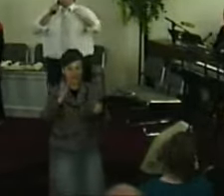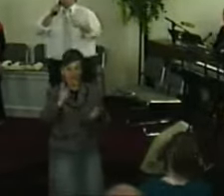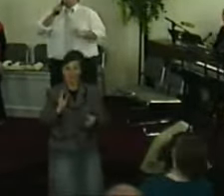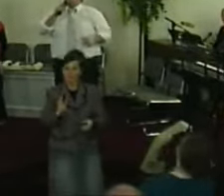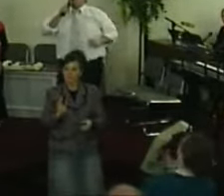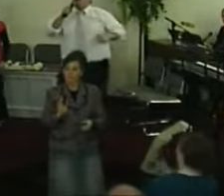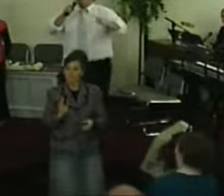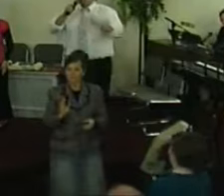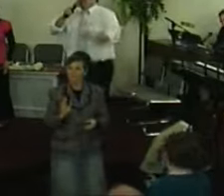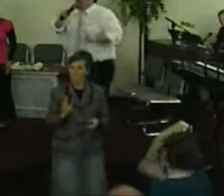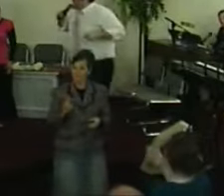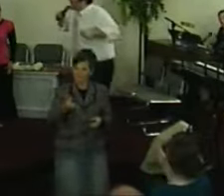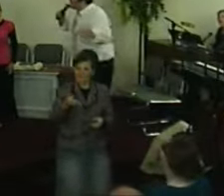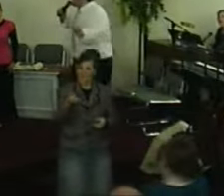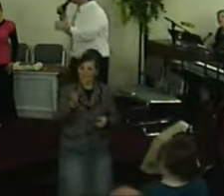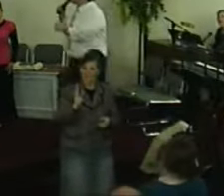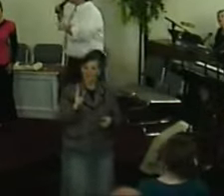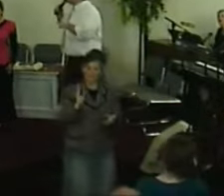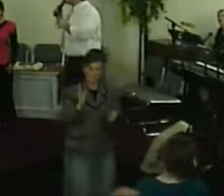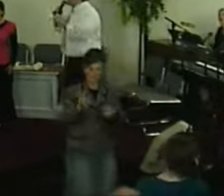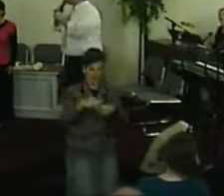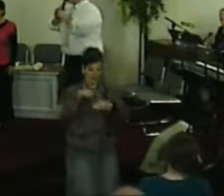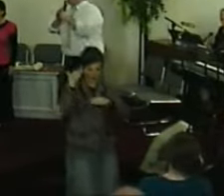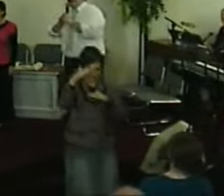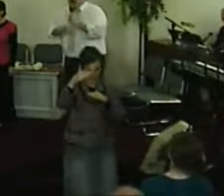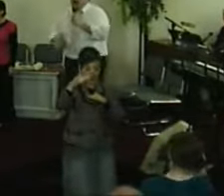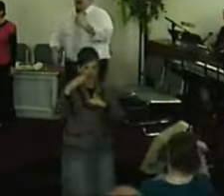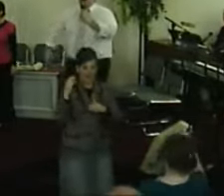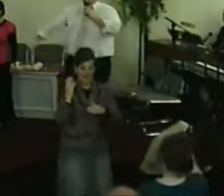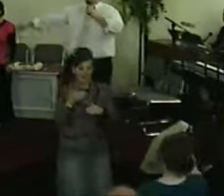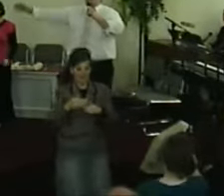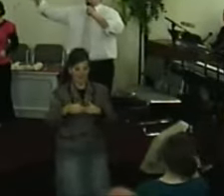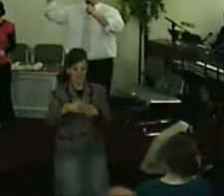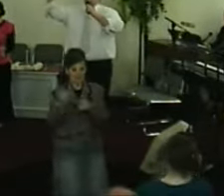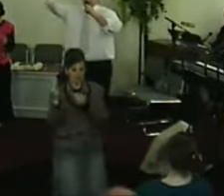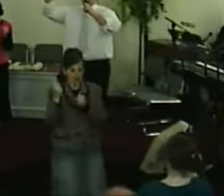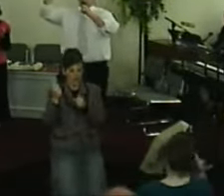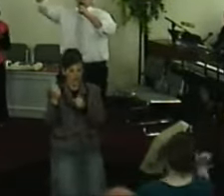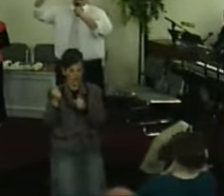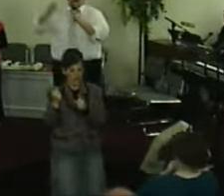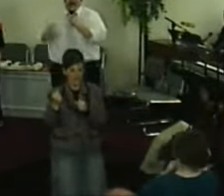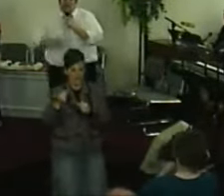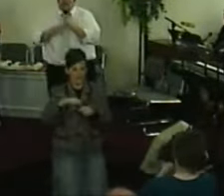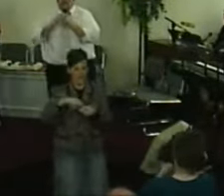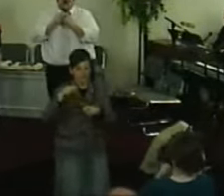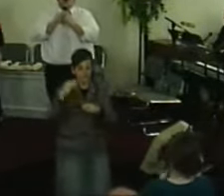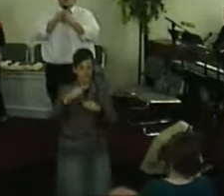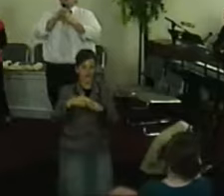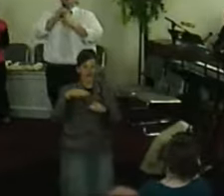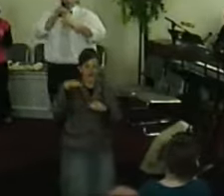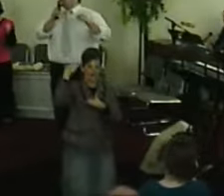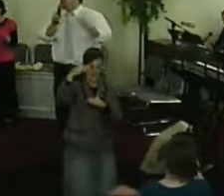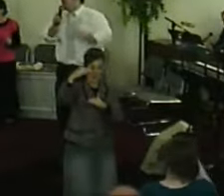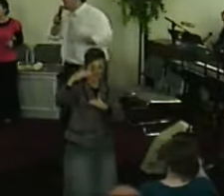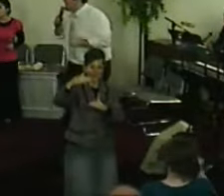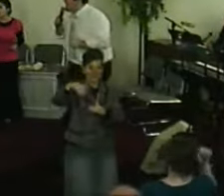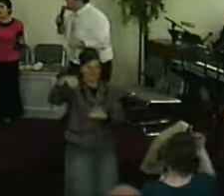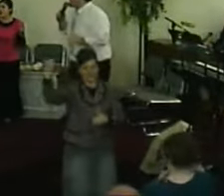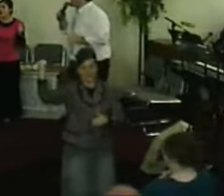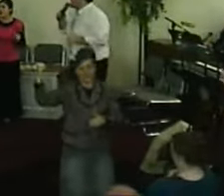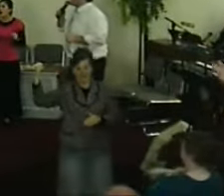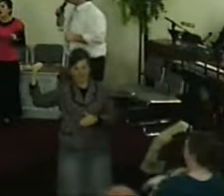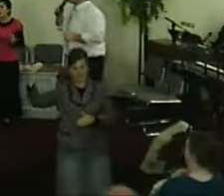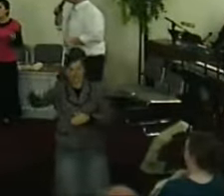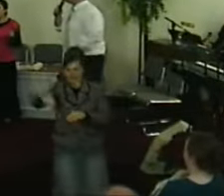God, yeah. Our God is greater. Our God is stronger. God, you are higher than